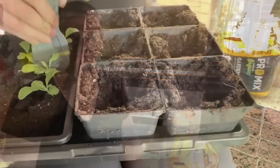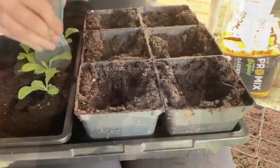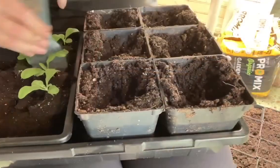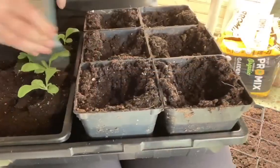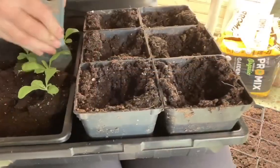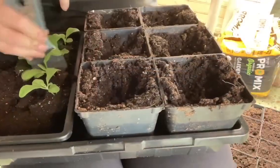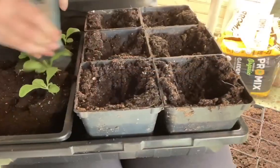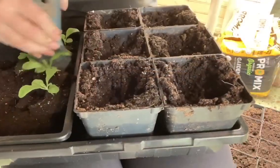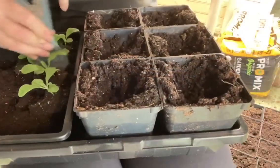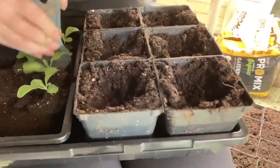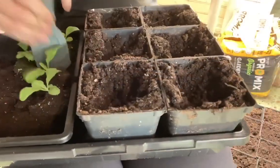room.